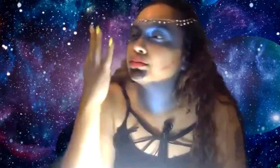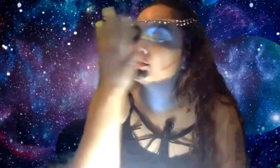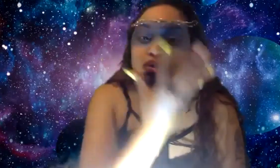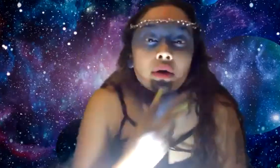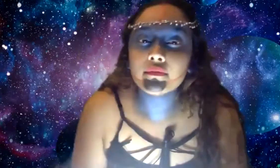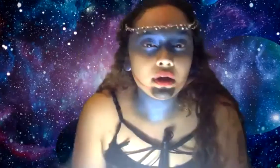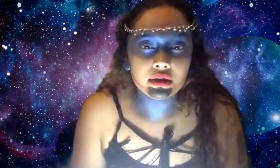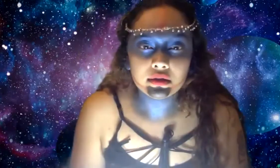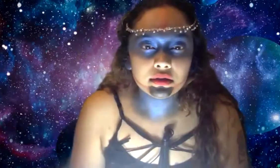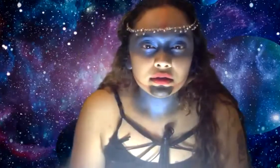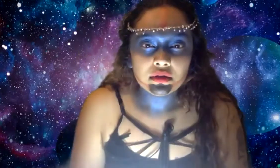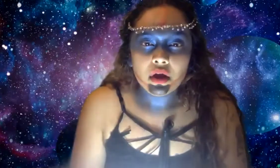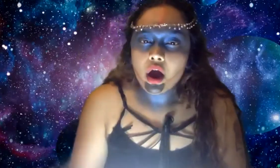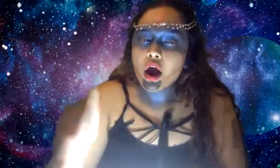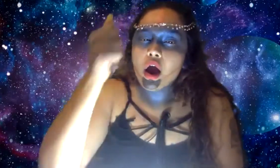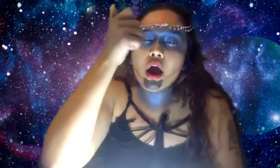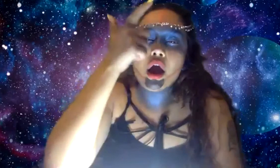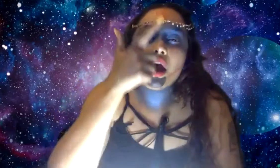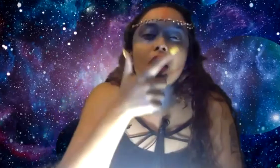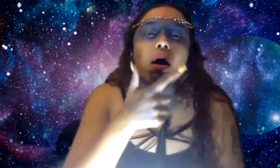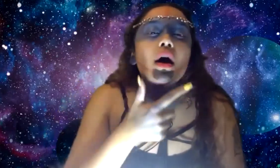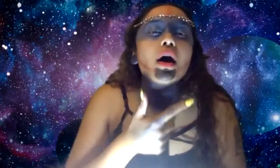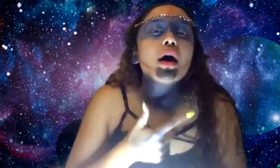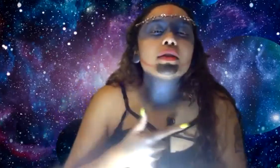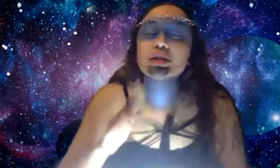I'll never forget the face on the figure, absolutely stunning.